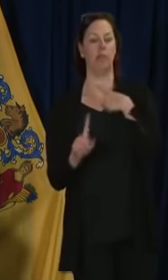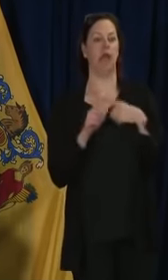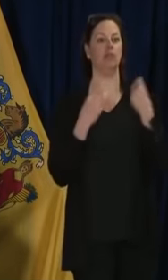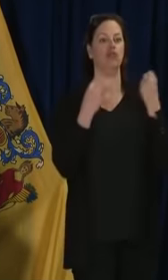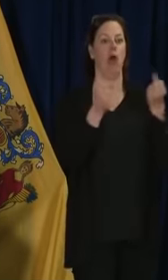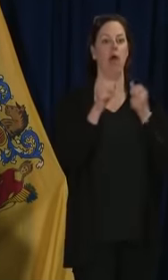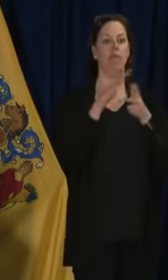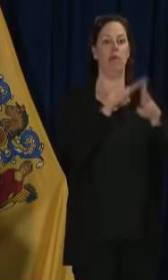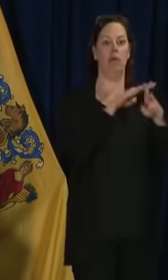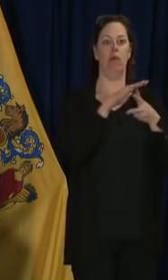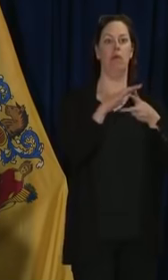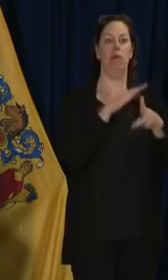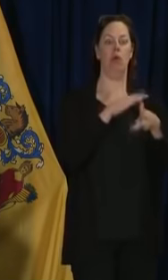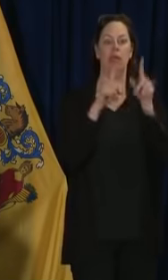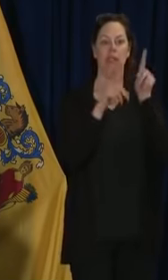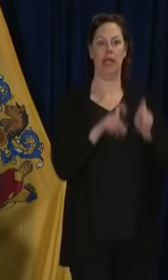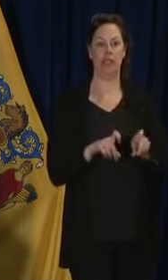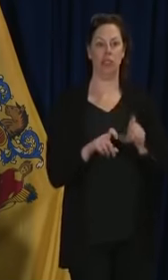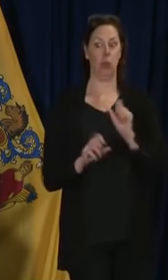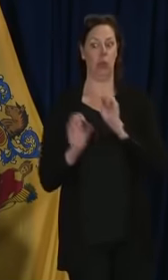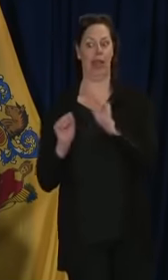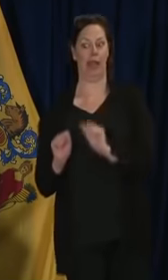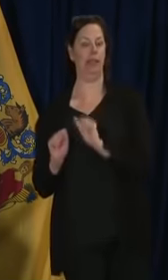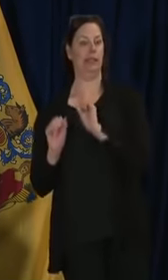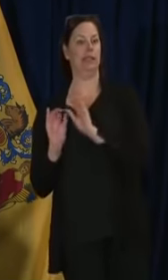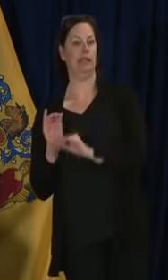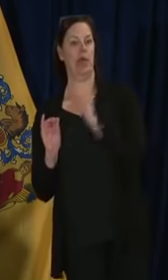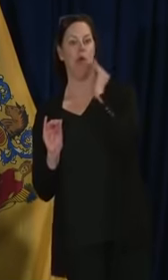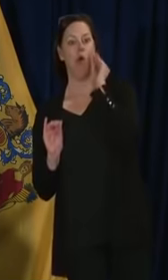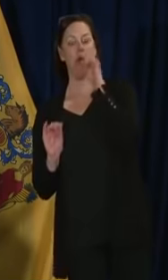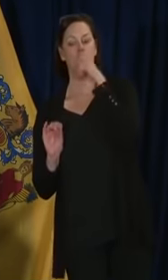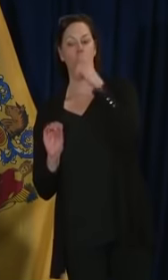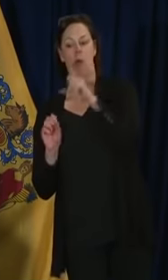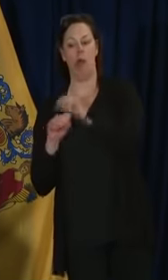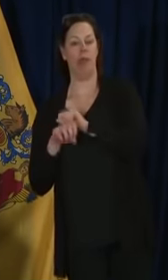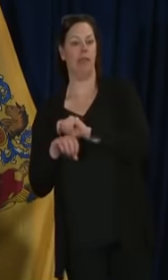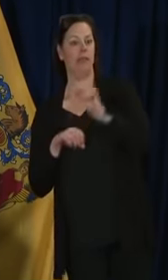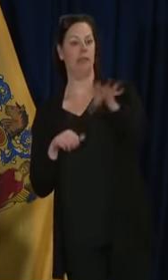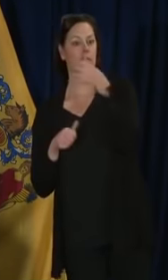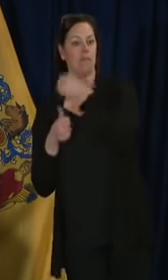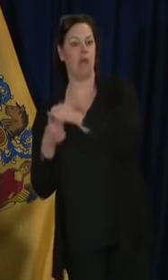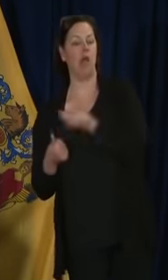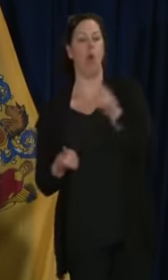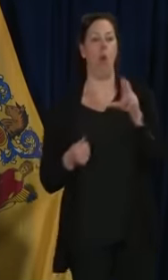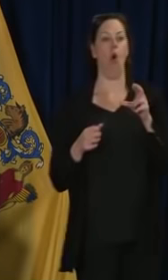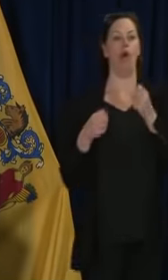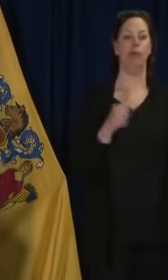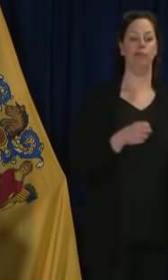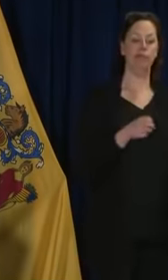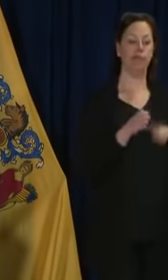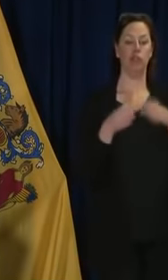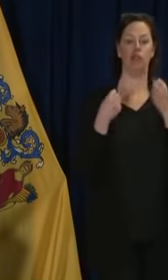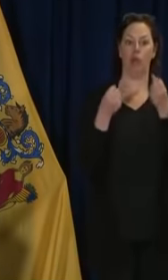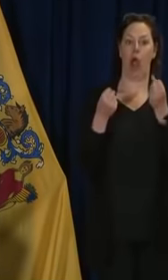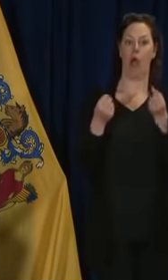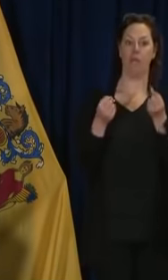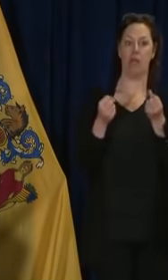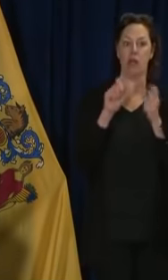And then on top of that, over the weekend and in particular this morning, based on the actions of the federal government on Friday with the